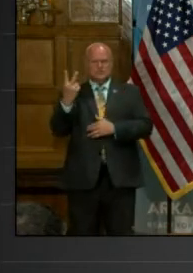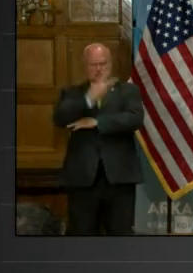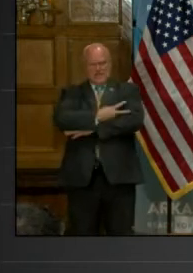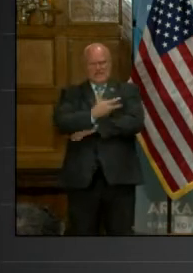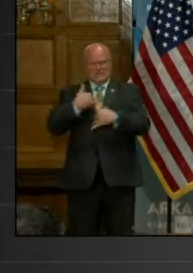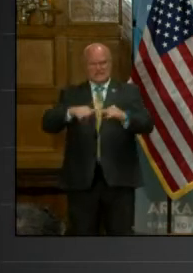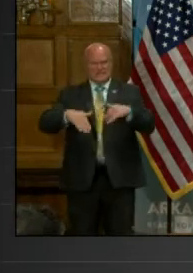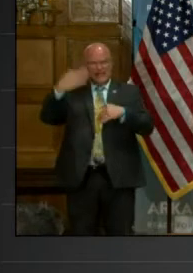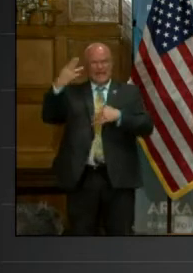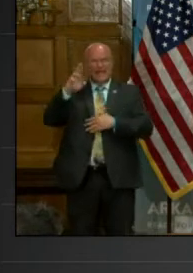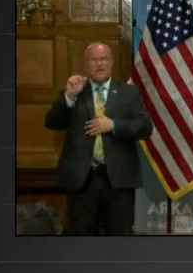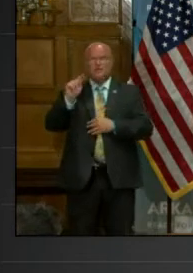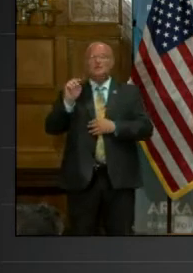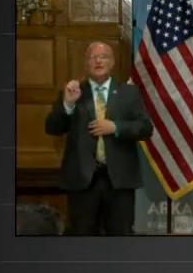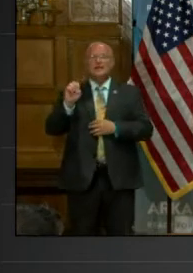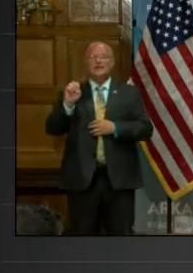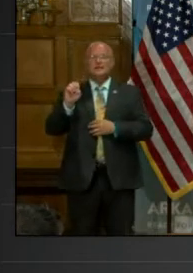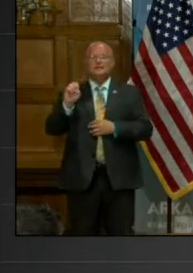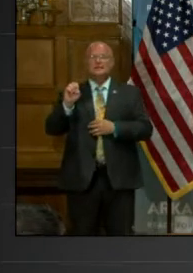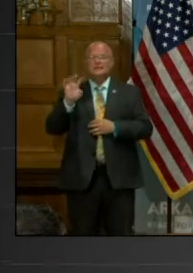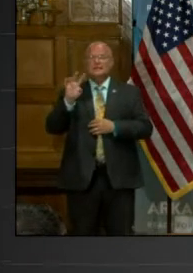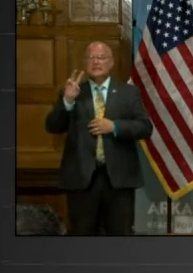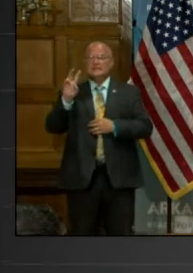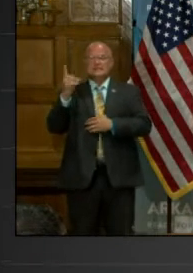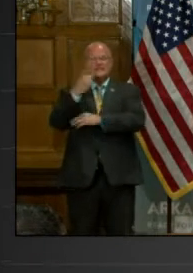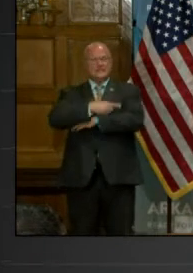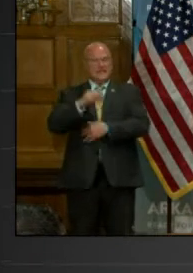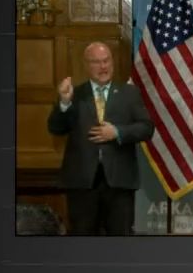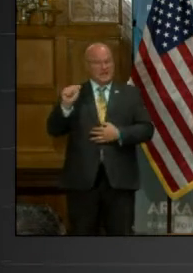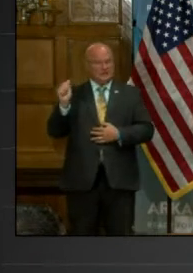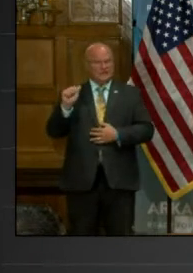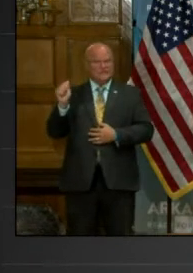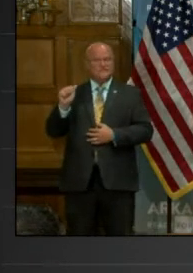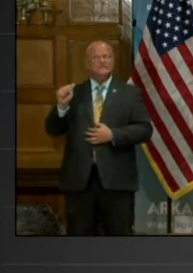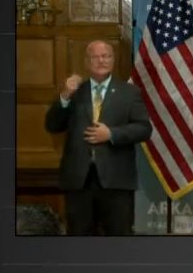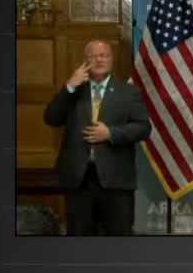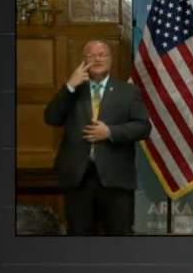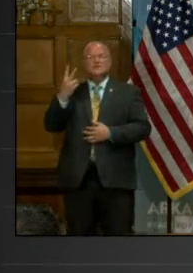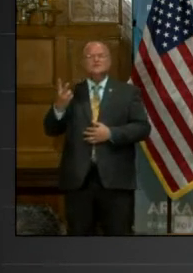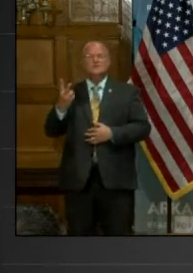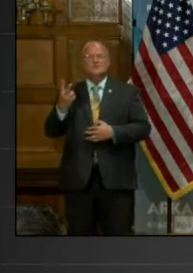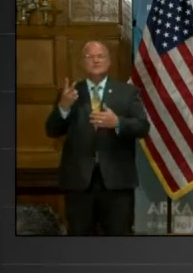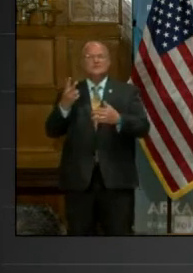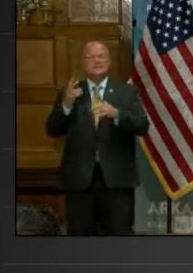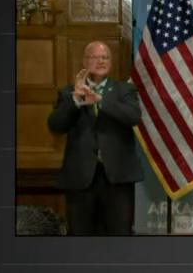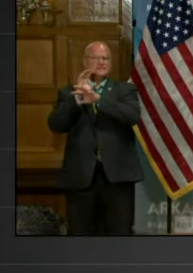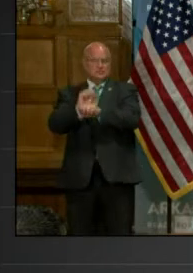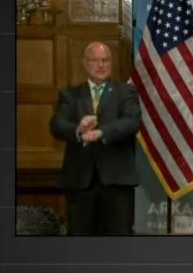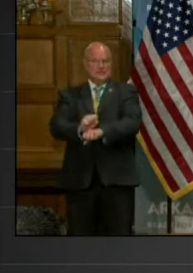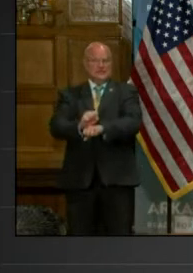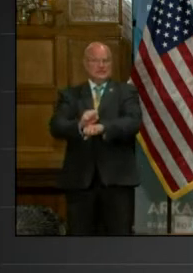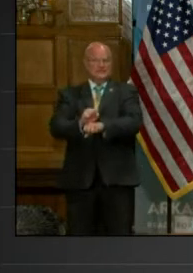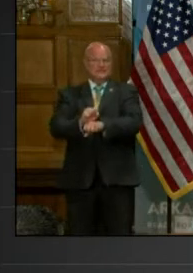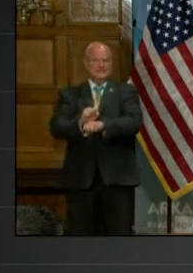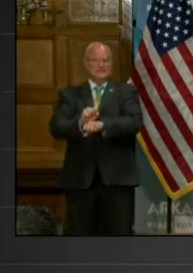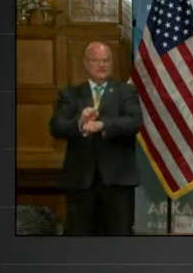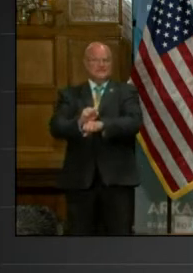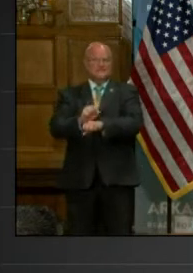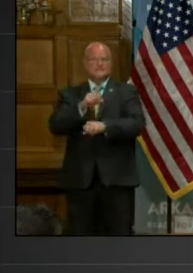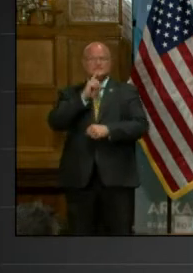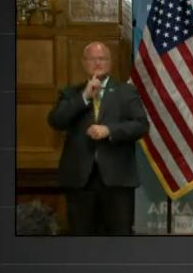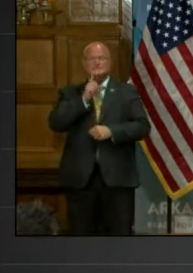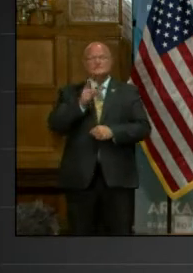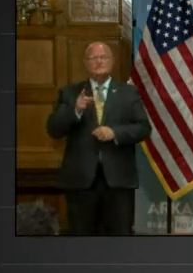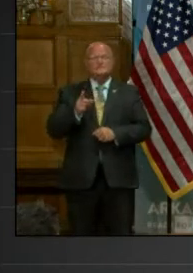but still at a high rate. You go to the 7-day rolling average, and you'll see the trend line